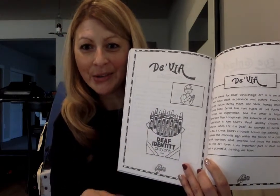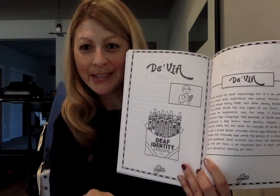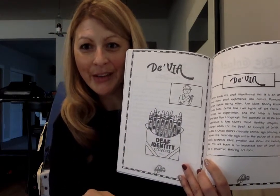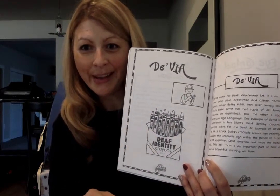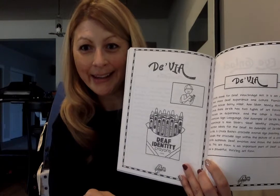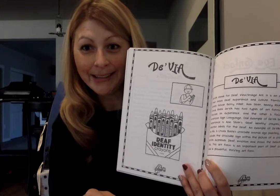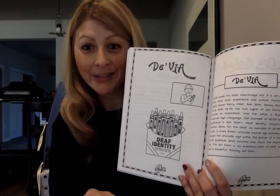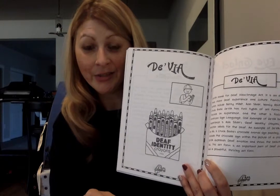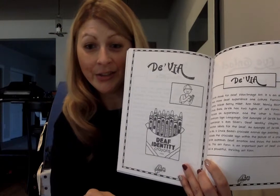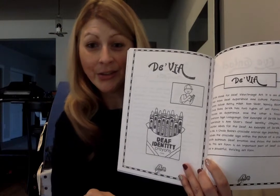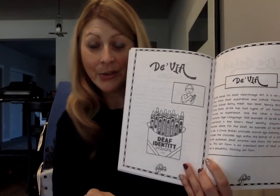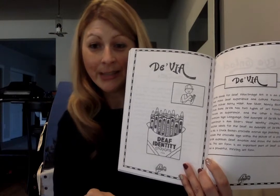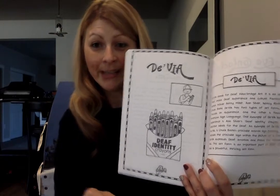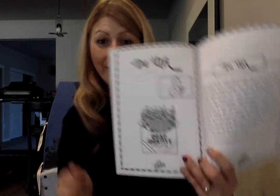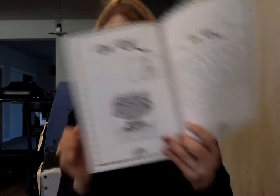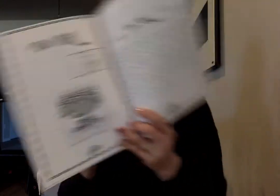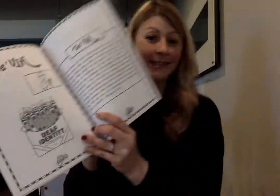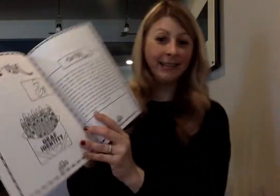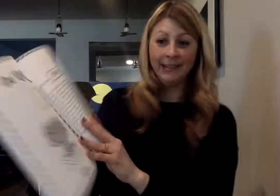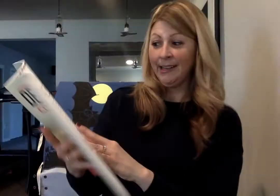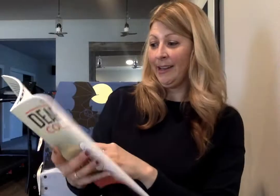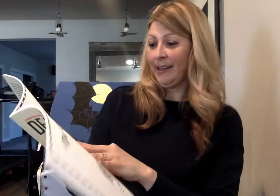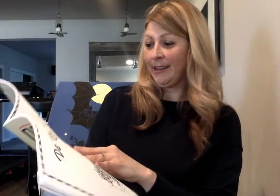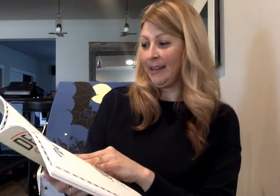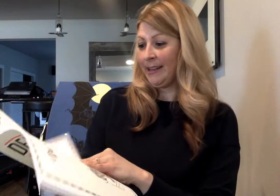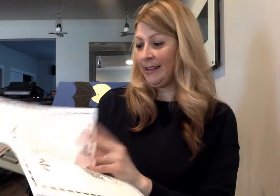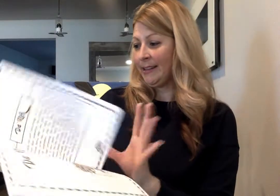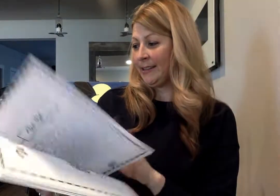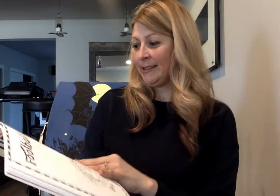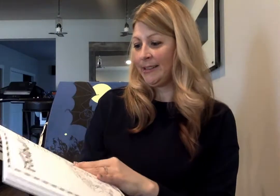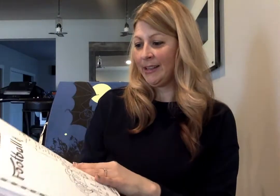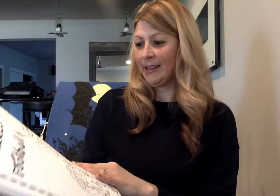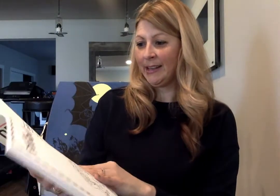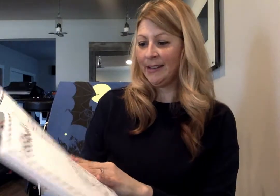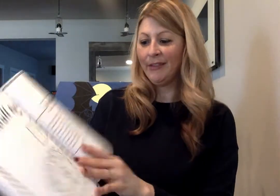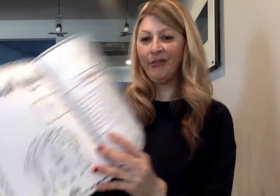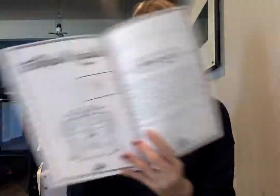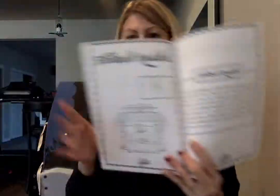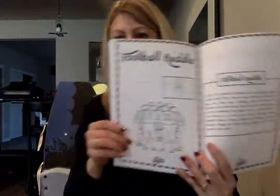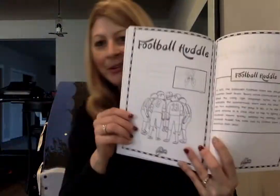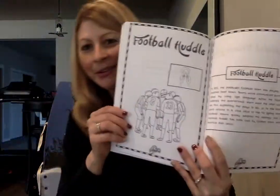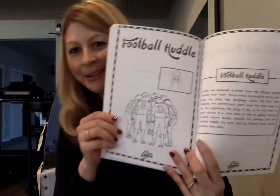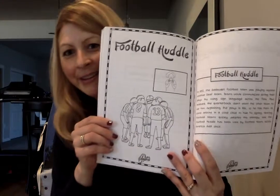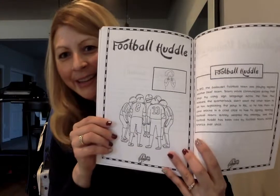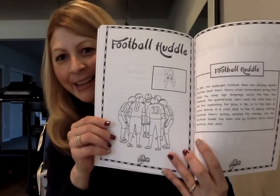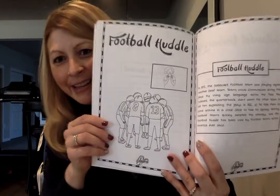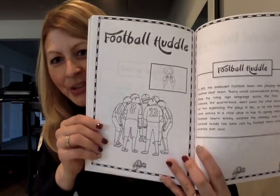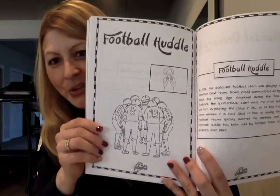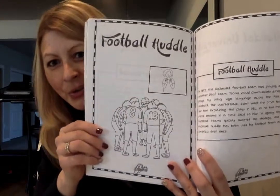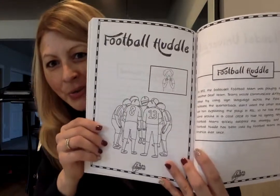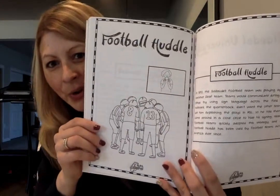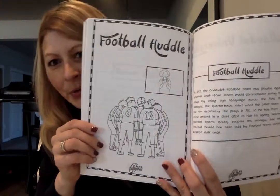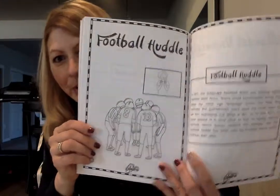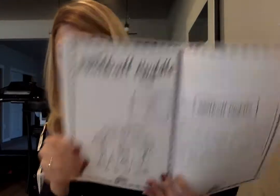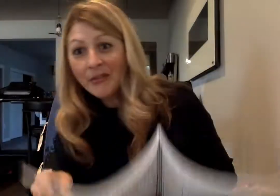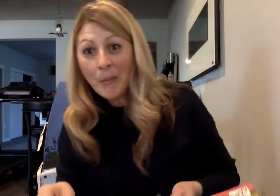herself, Ann Silver, who is a deaf artist. And the Football Huddle. Did you know that the